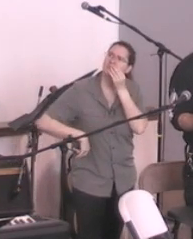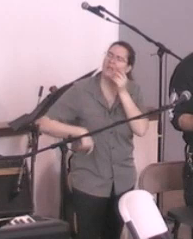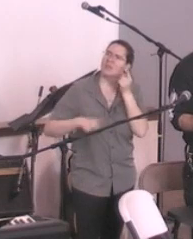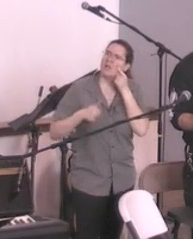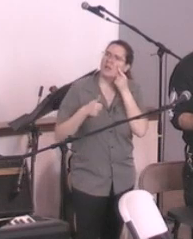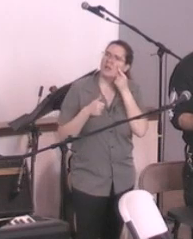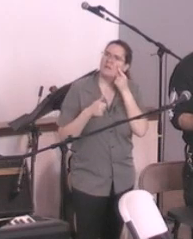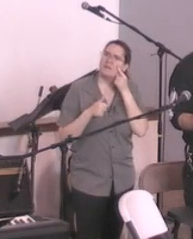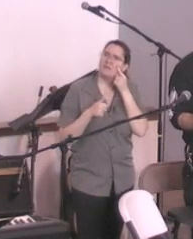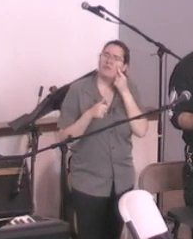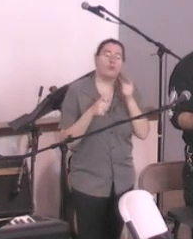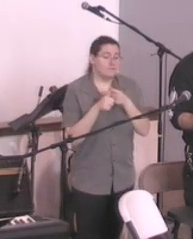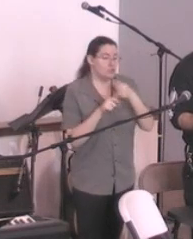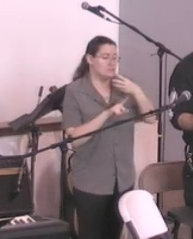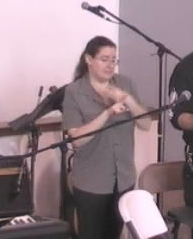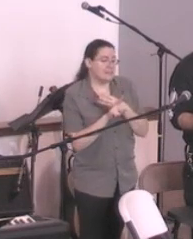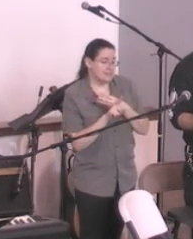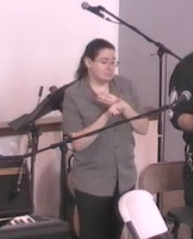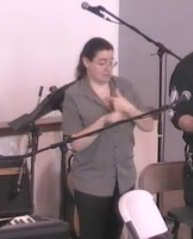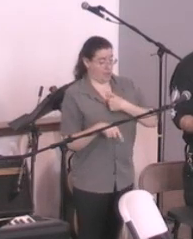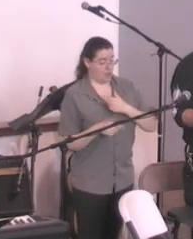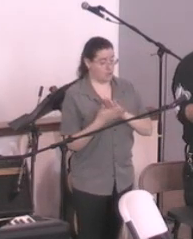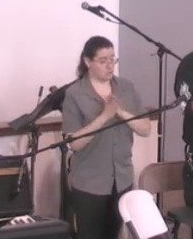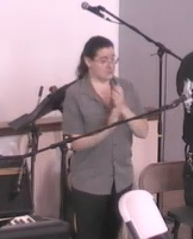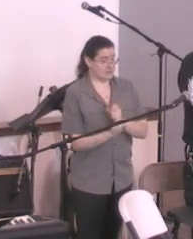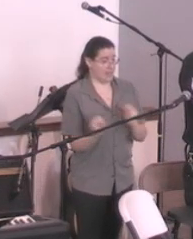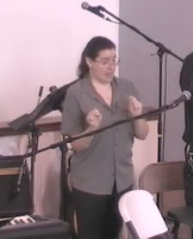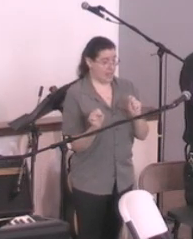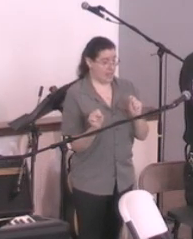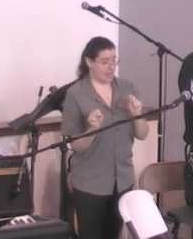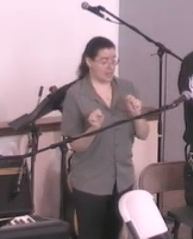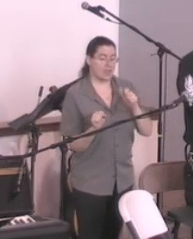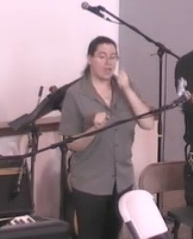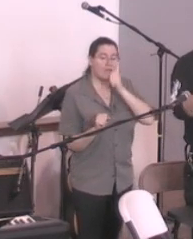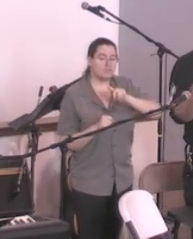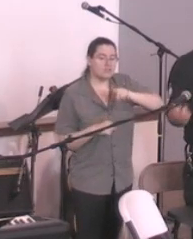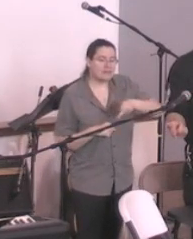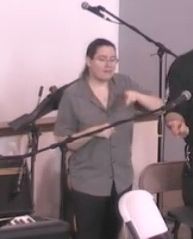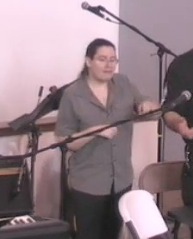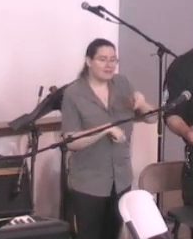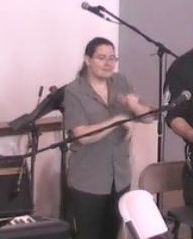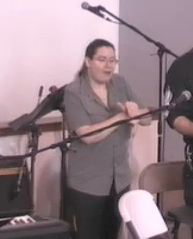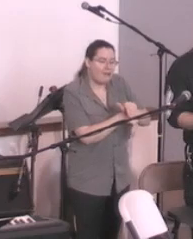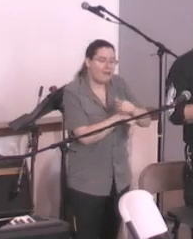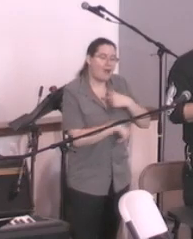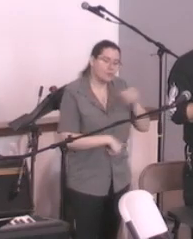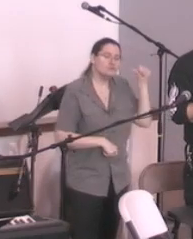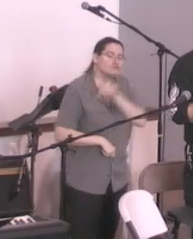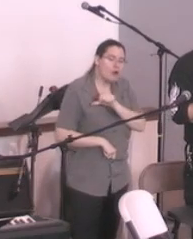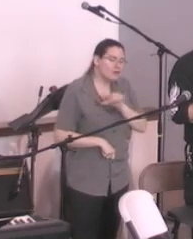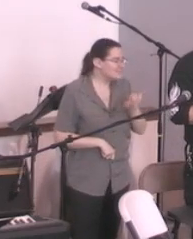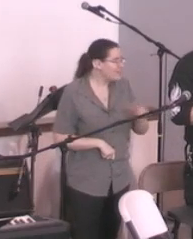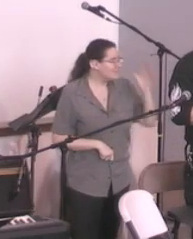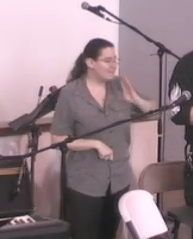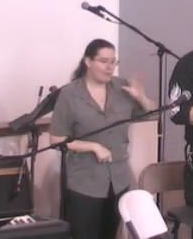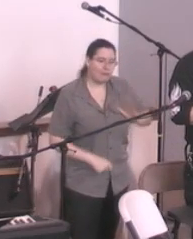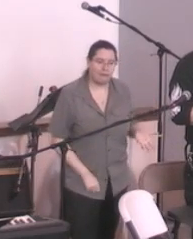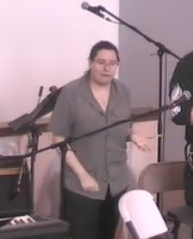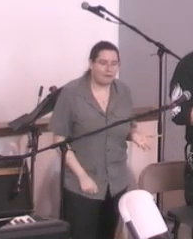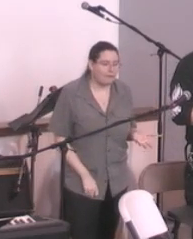first 6 months I was saved, I was drunk every other night just like I was before.